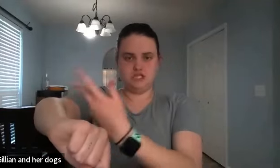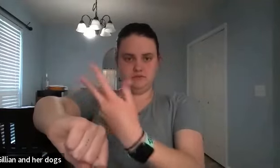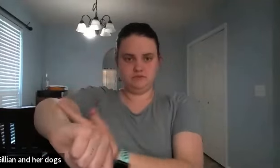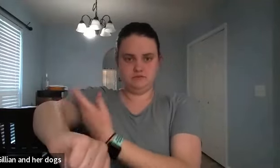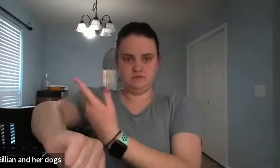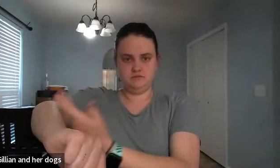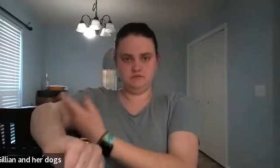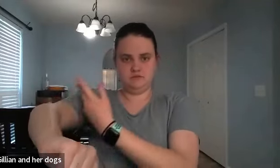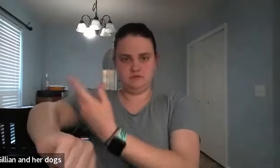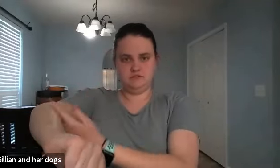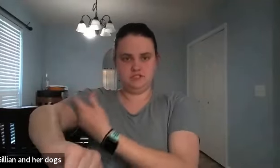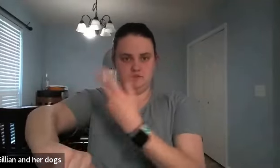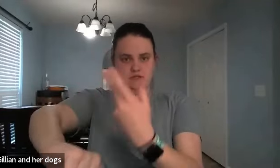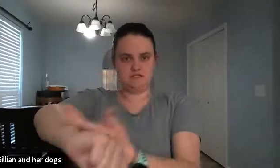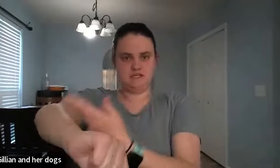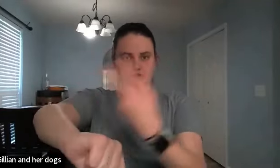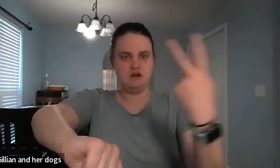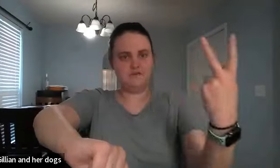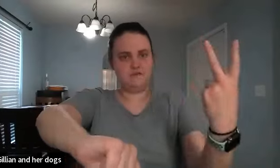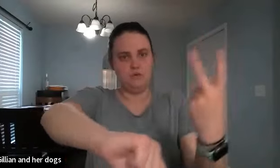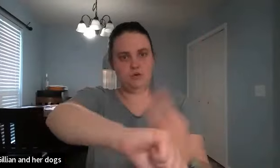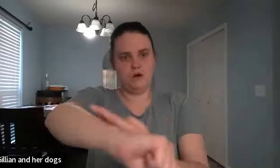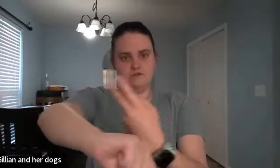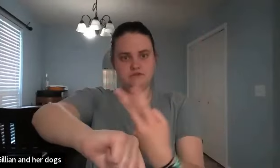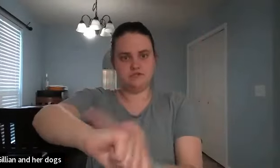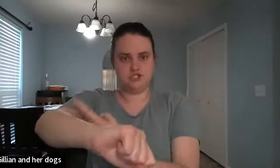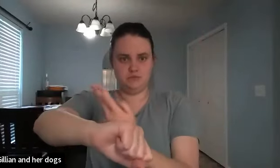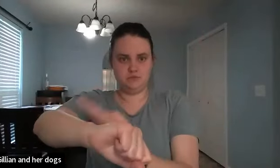sheep. And it's like you're cutting the wool off. Sheep.